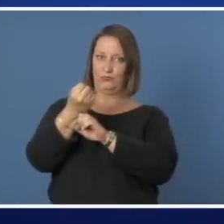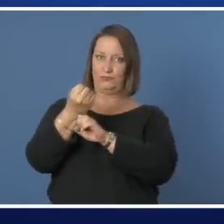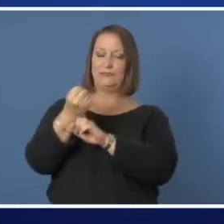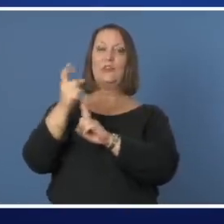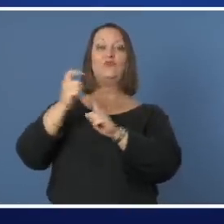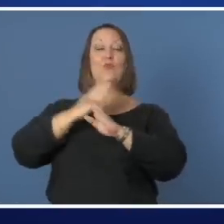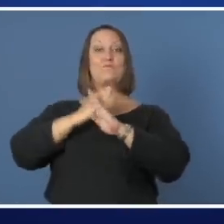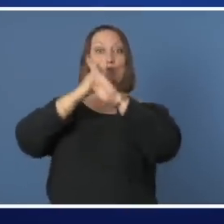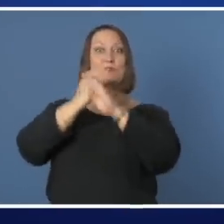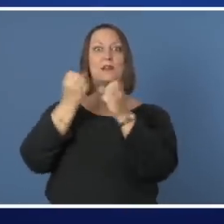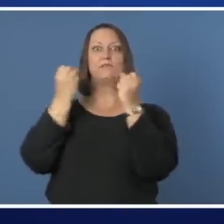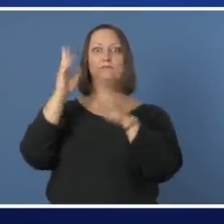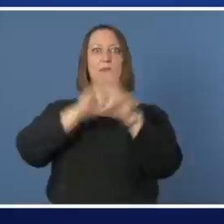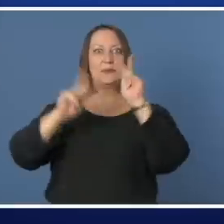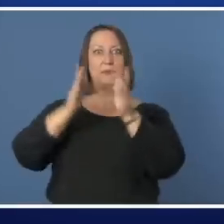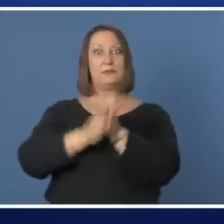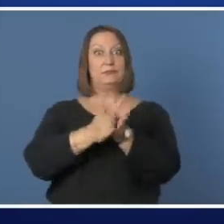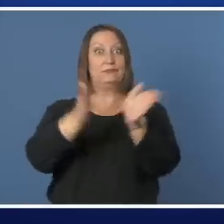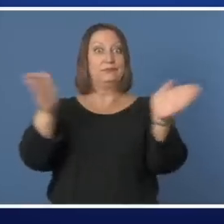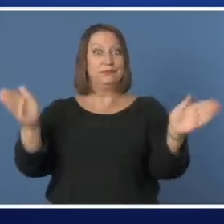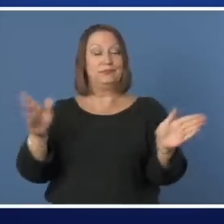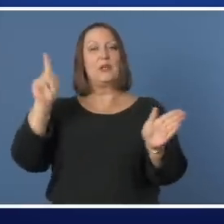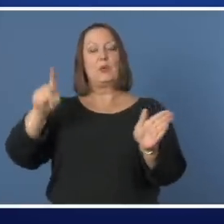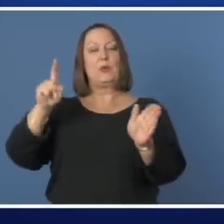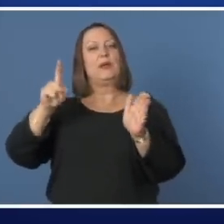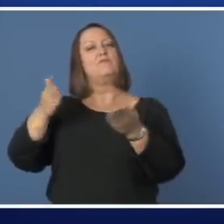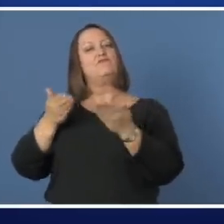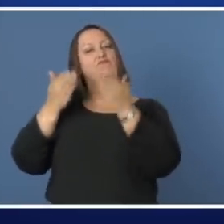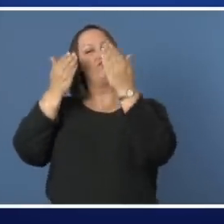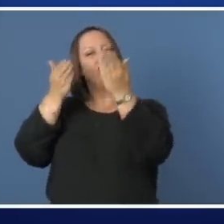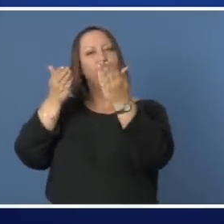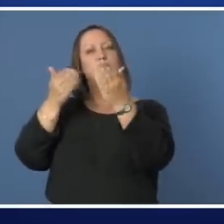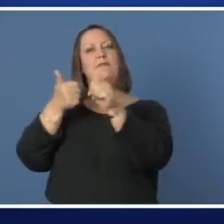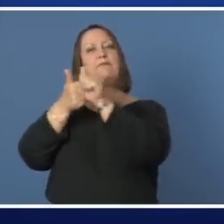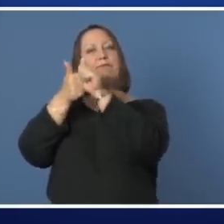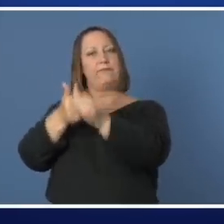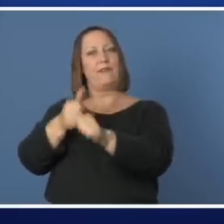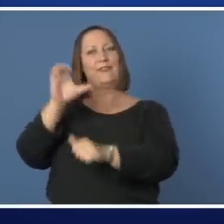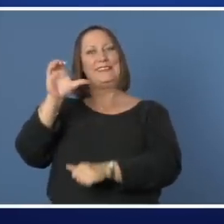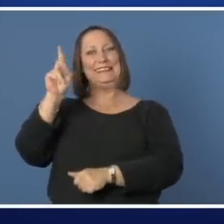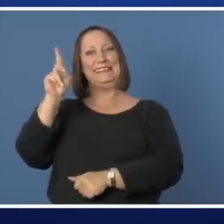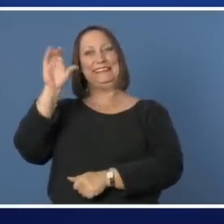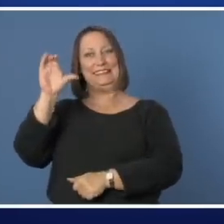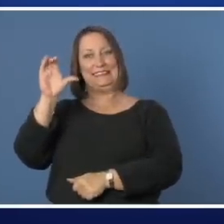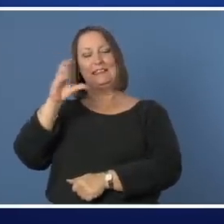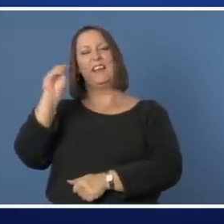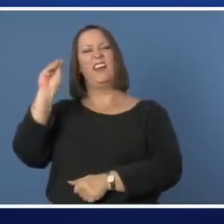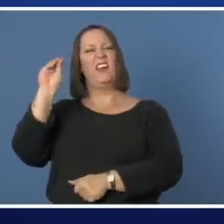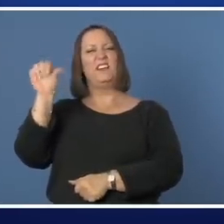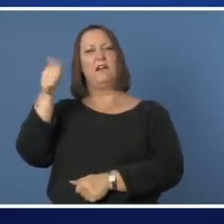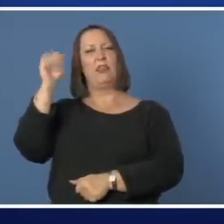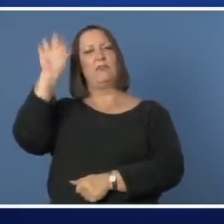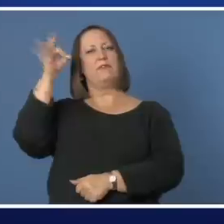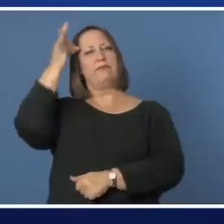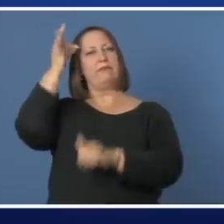within the recommended guidelines from the CDC and other federal and local health agencies